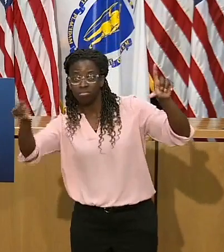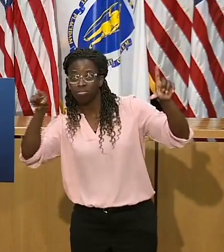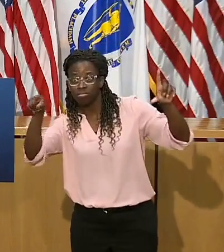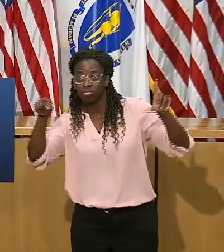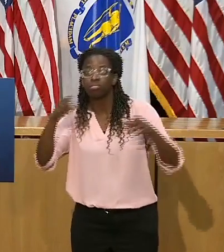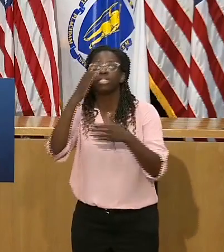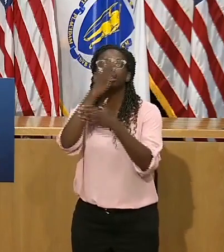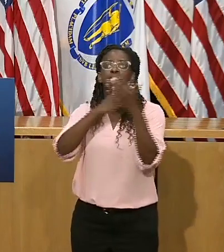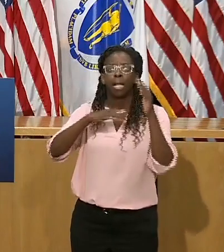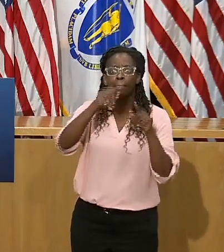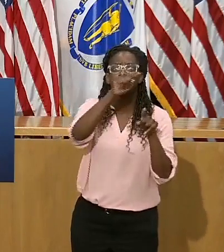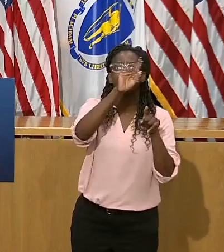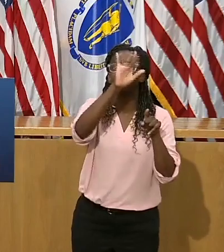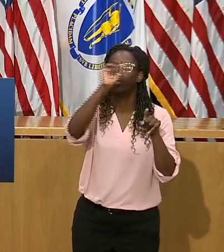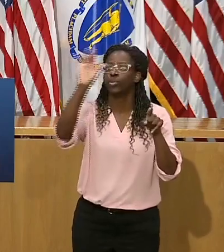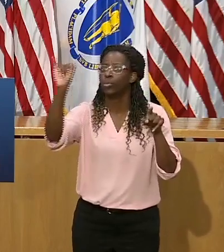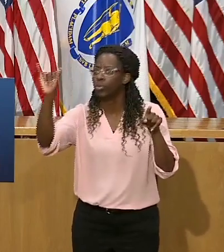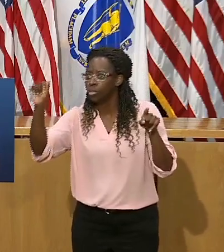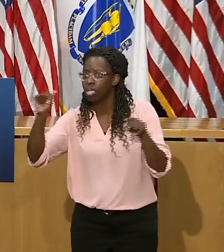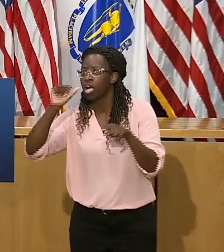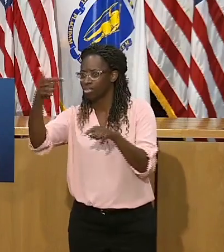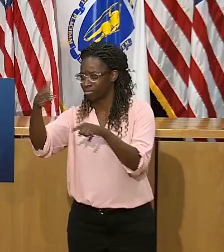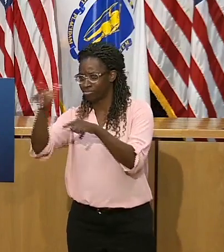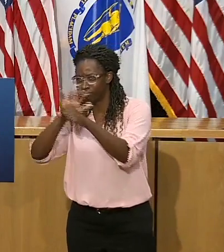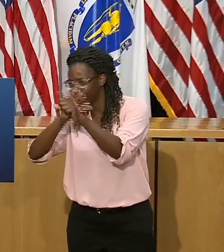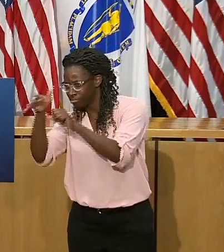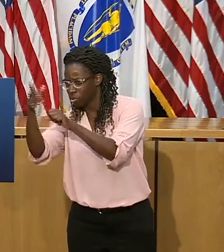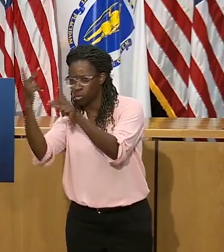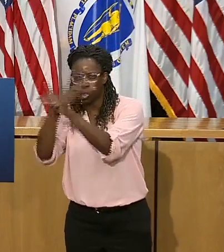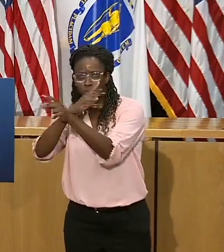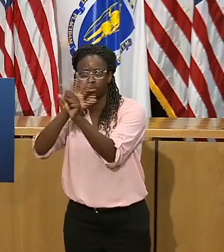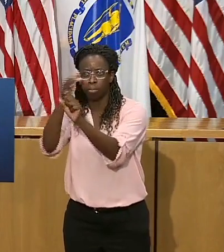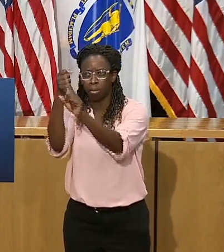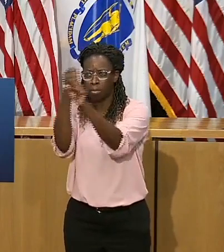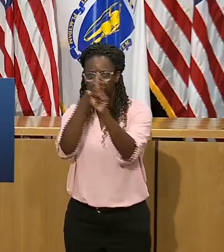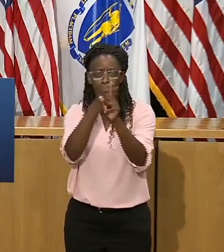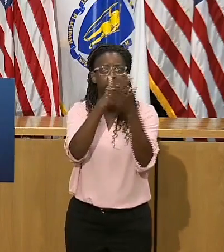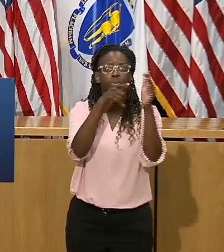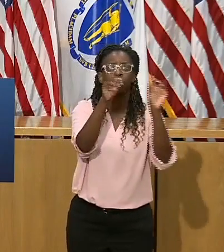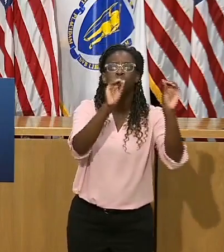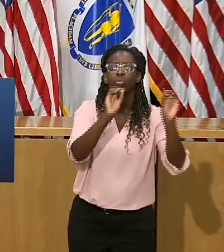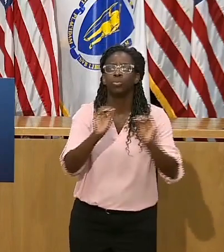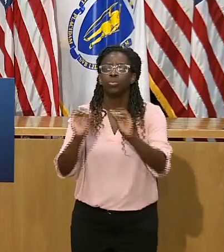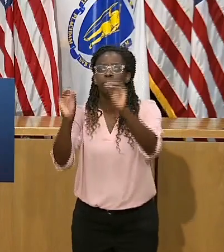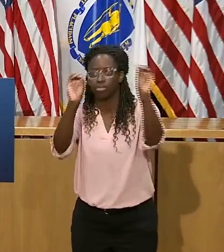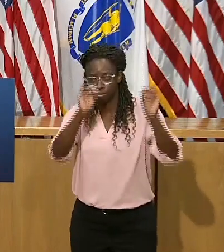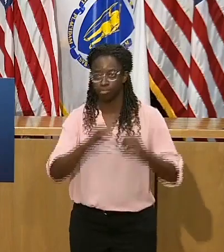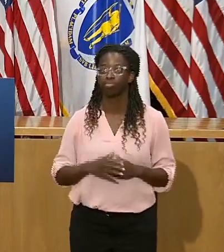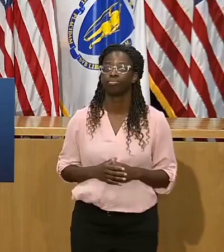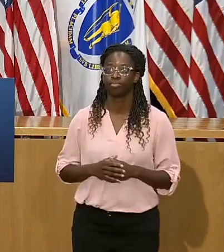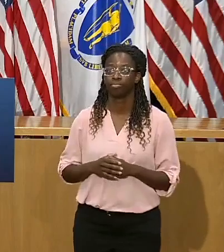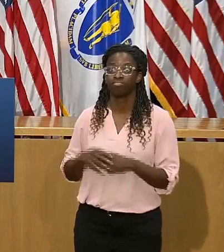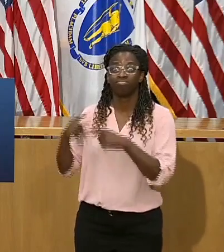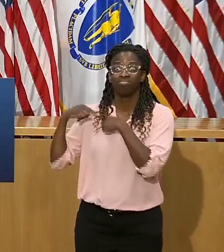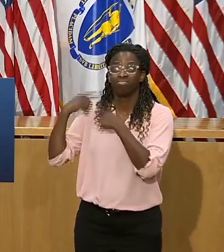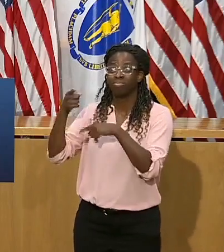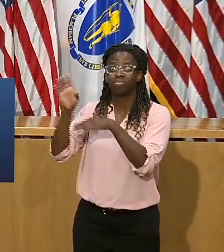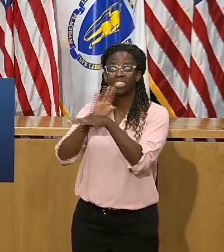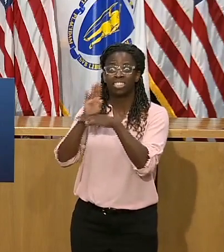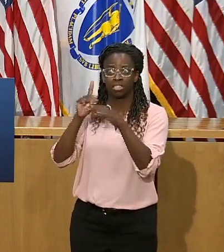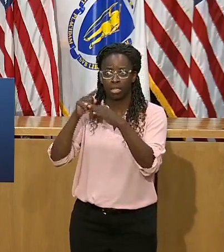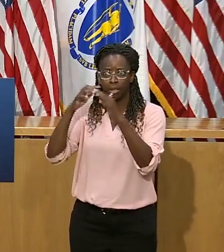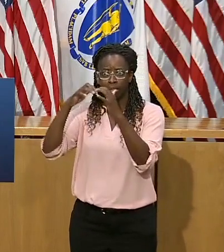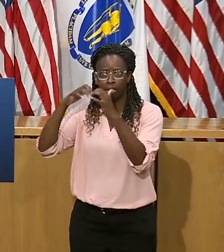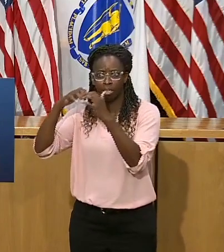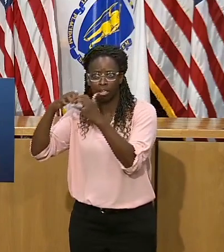businesses and our main streets and many of our downtowns, while they are back up and running, they all still have a very long way to go to